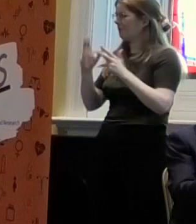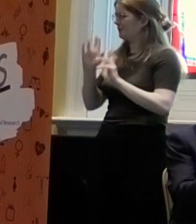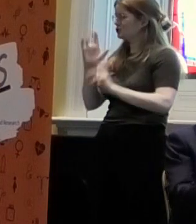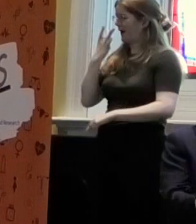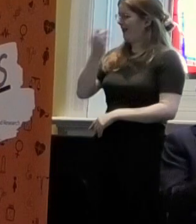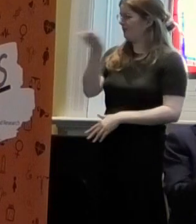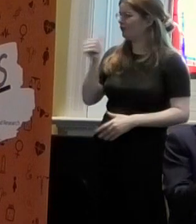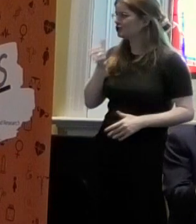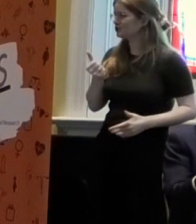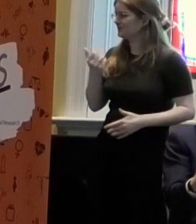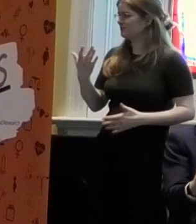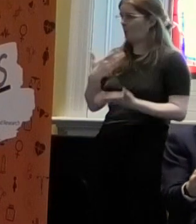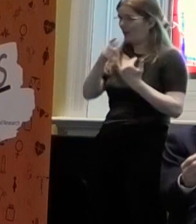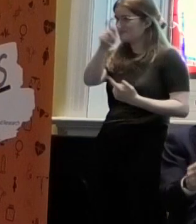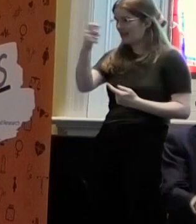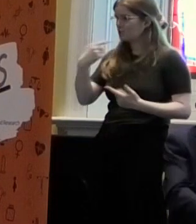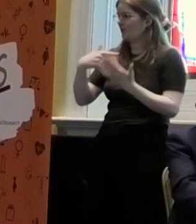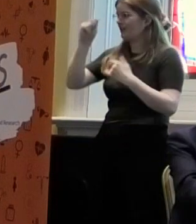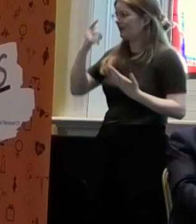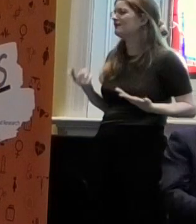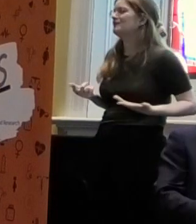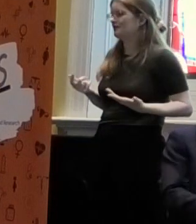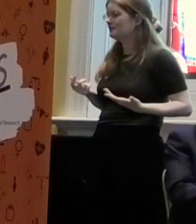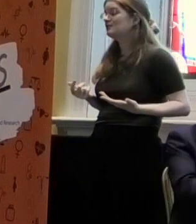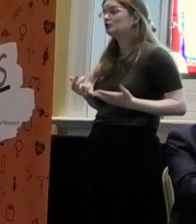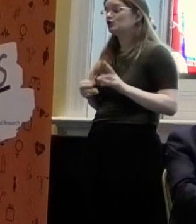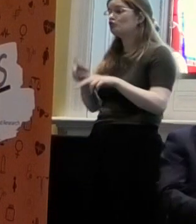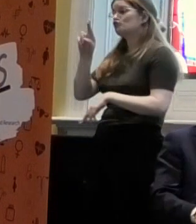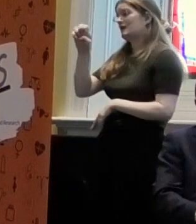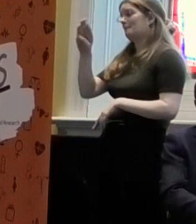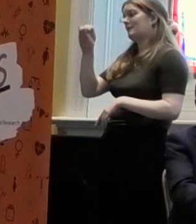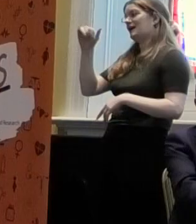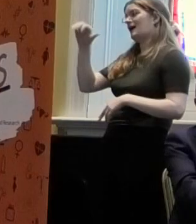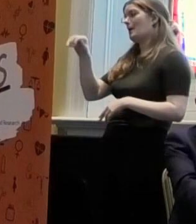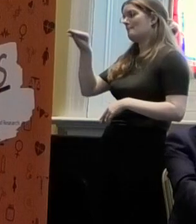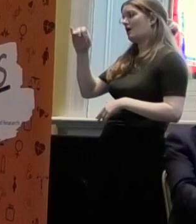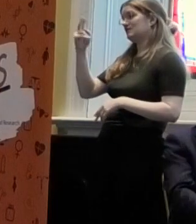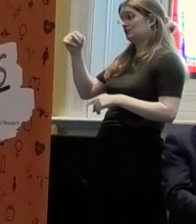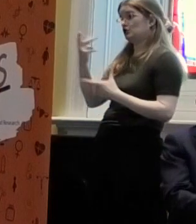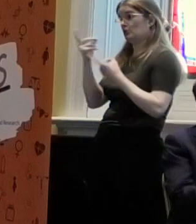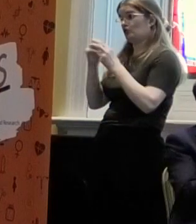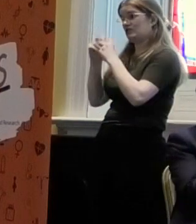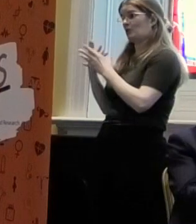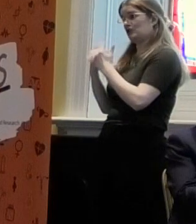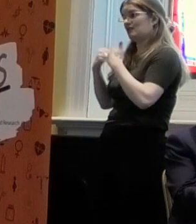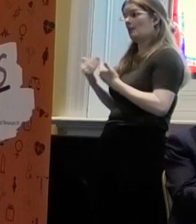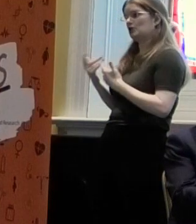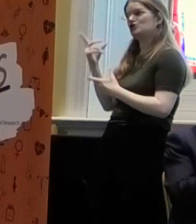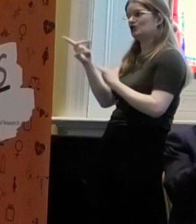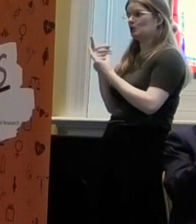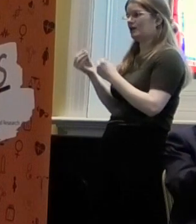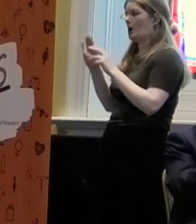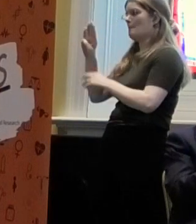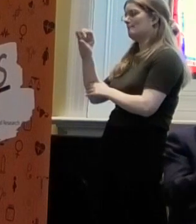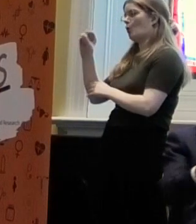to patients and ask patients what they want? So Rebecca Bocton, who's doing her MD with us at the moment, is doing the Born study,